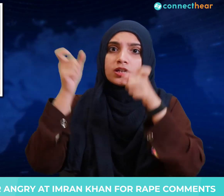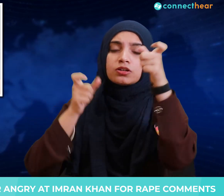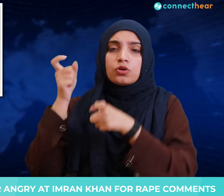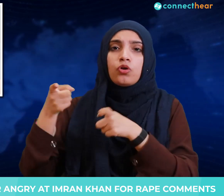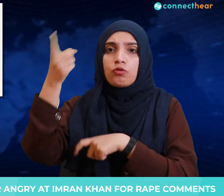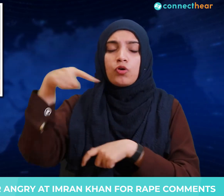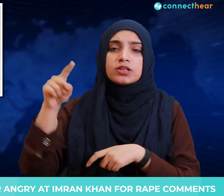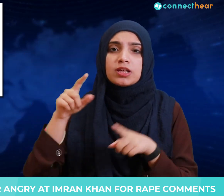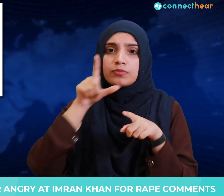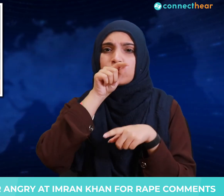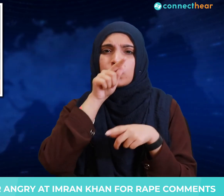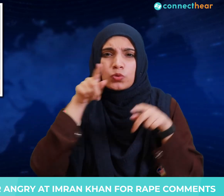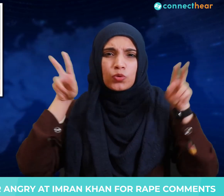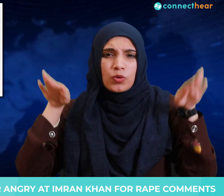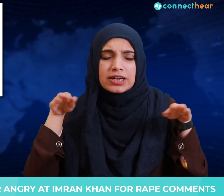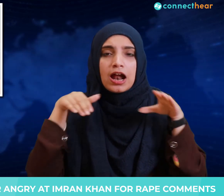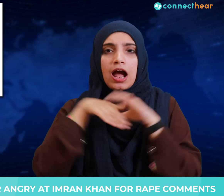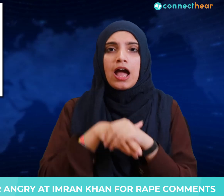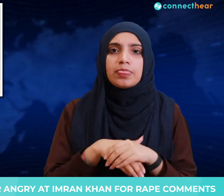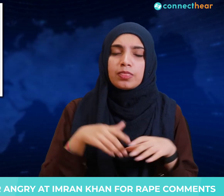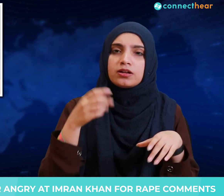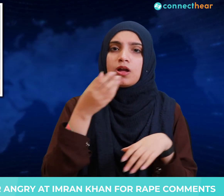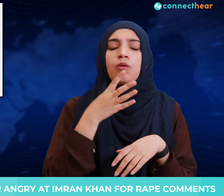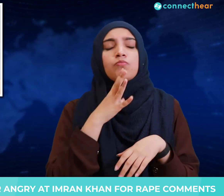their disappointment at the premiere.